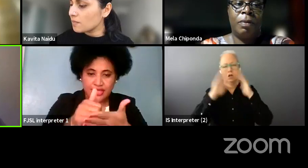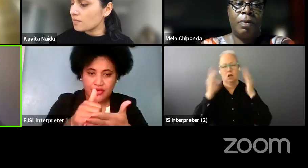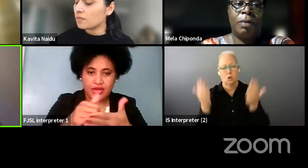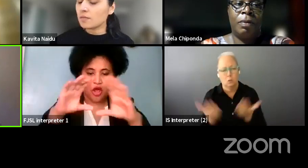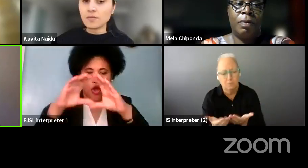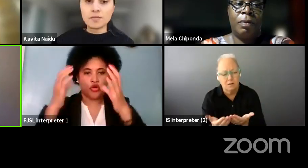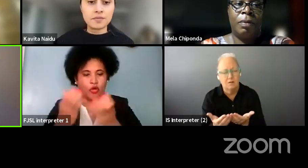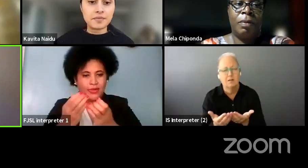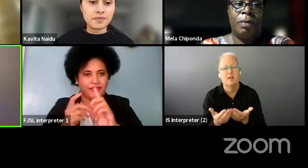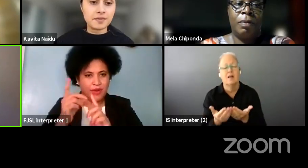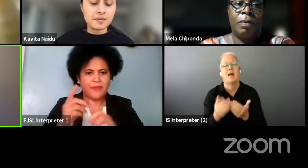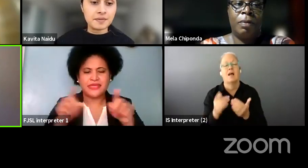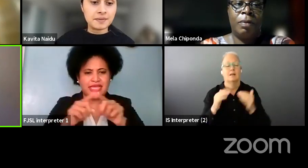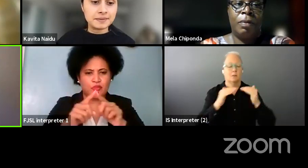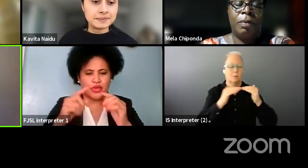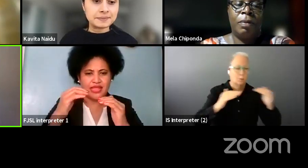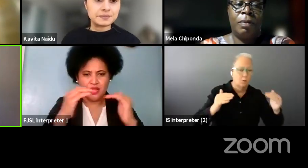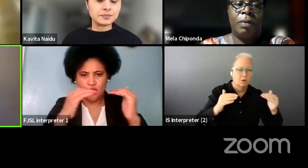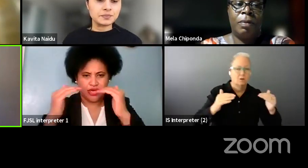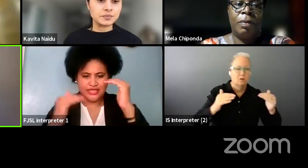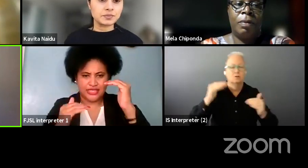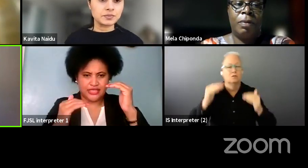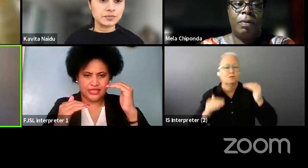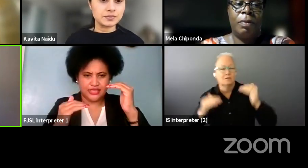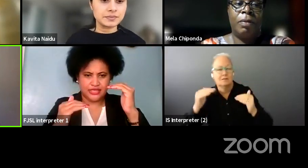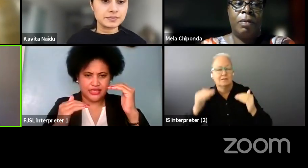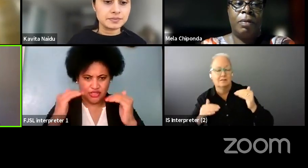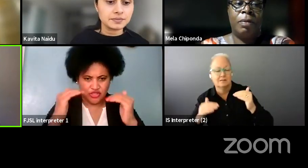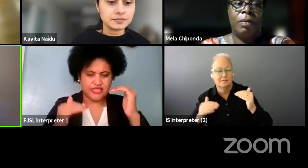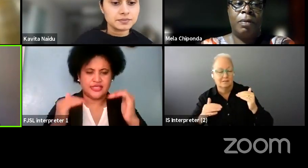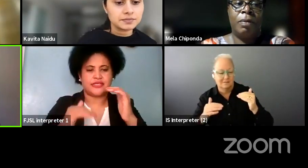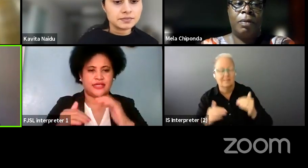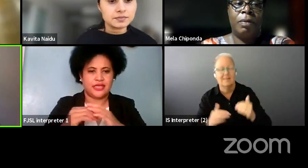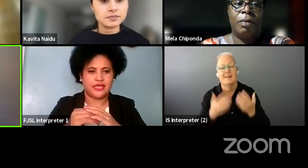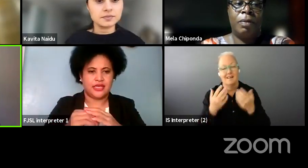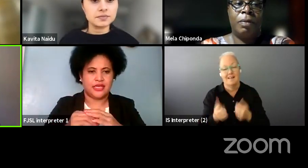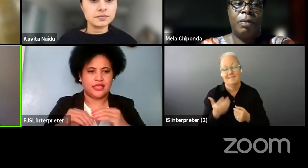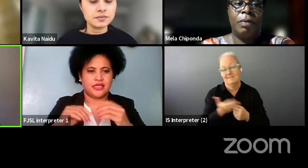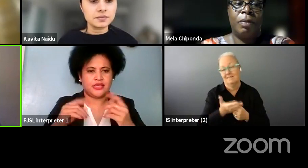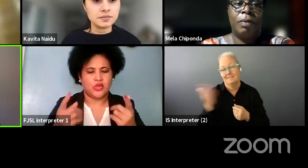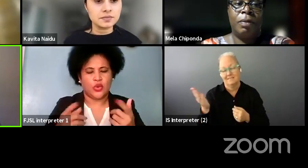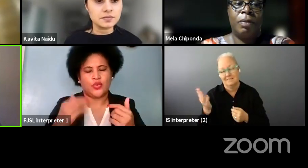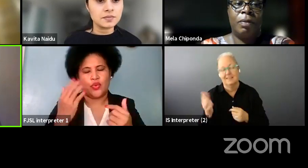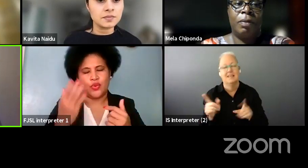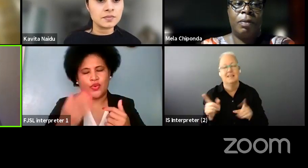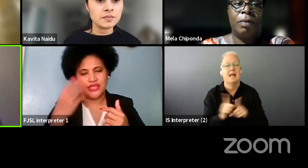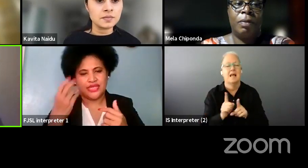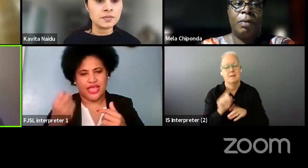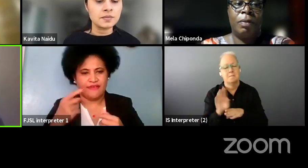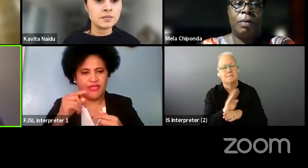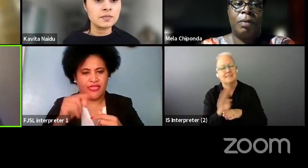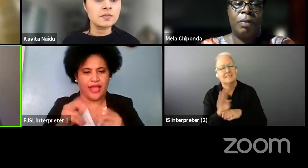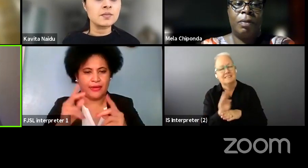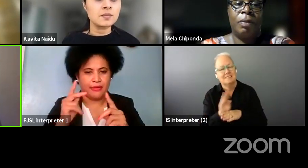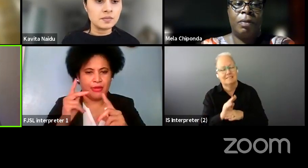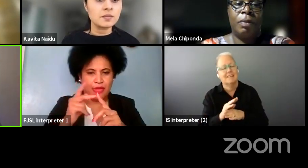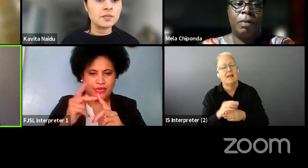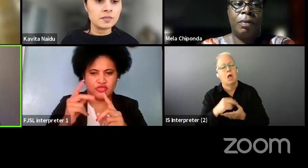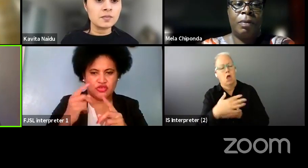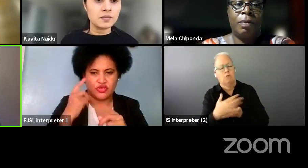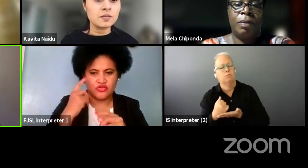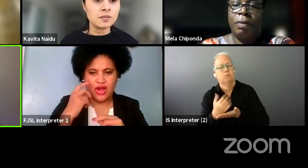justice ultimately serve the purpose of private profits and market expansion into more and more global South